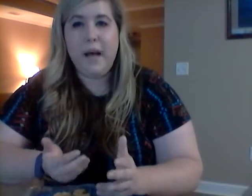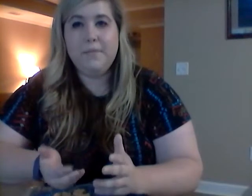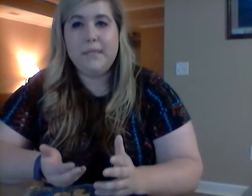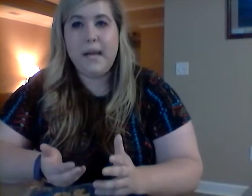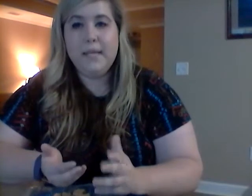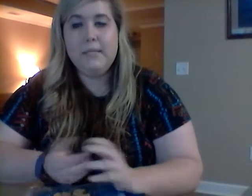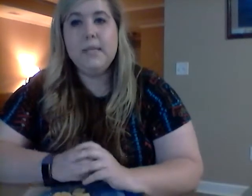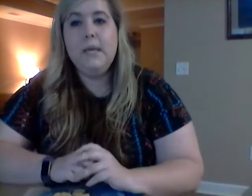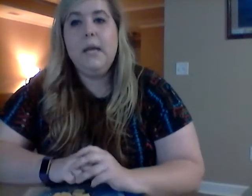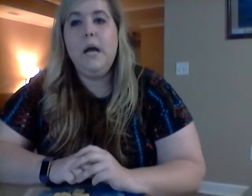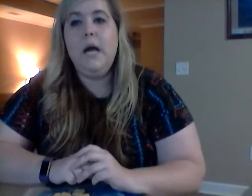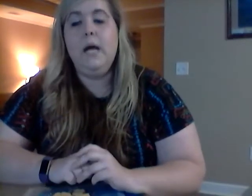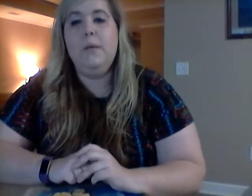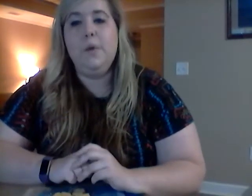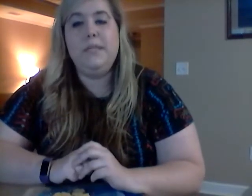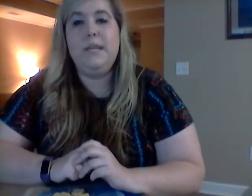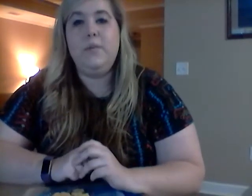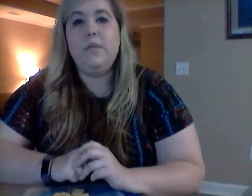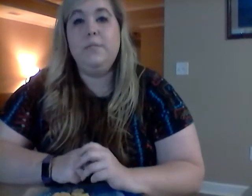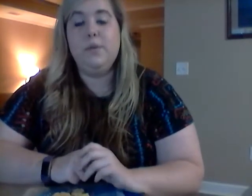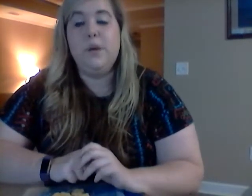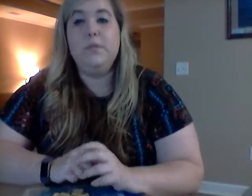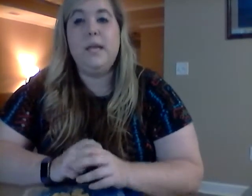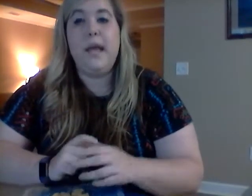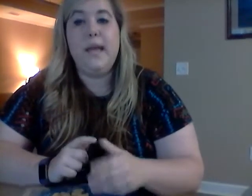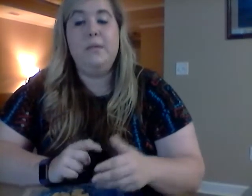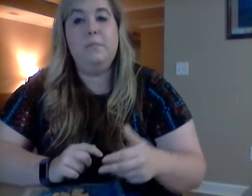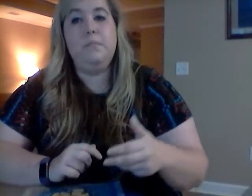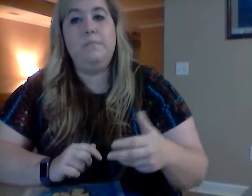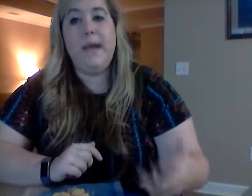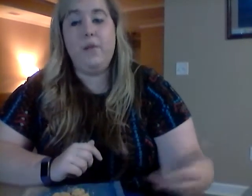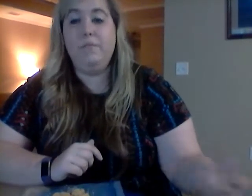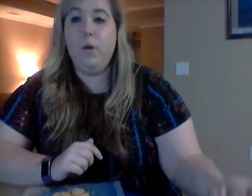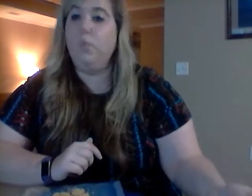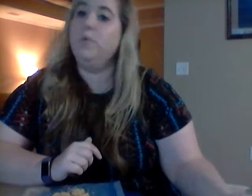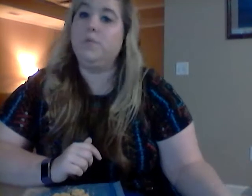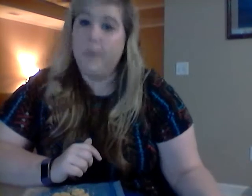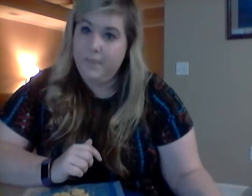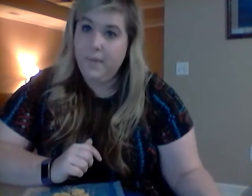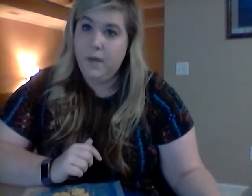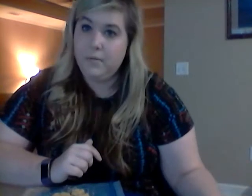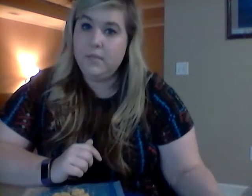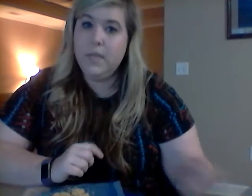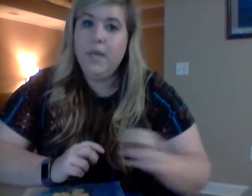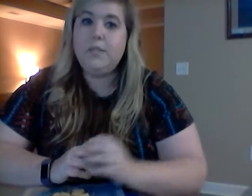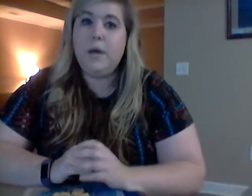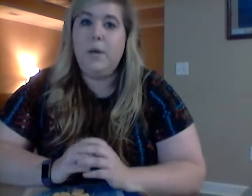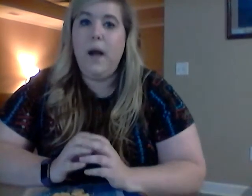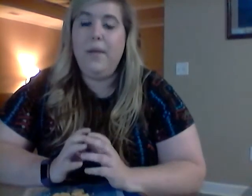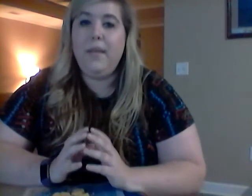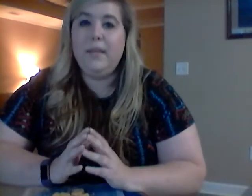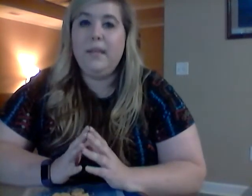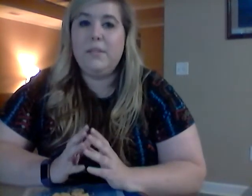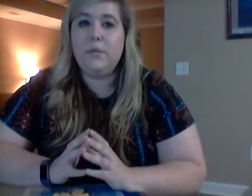25 signs, and we're continuing to build those and pair vocals with those. So I think that it's a